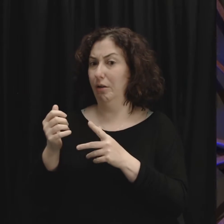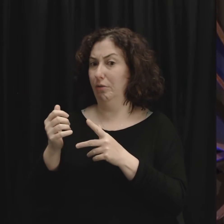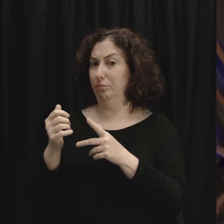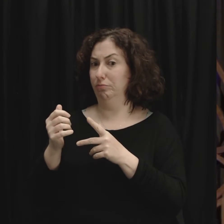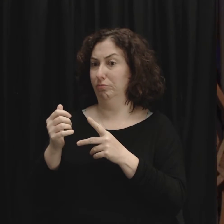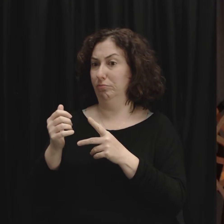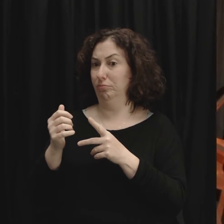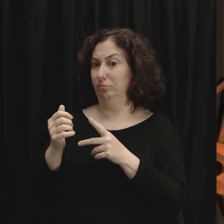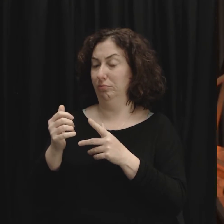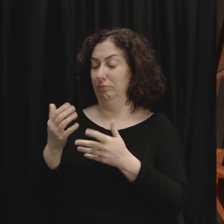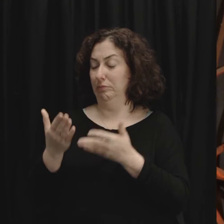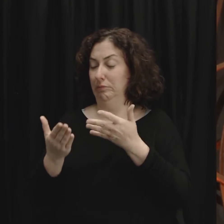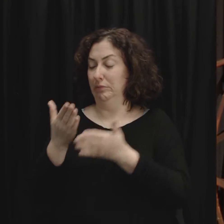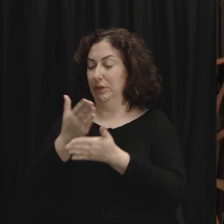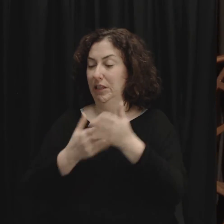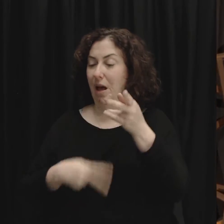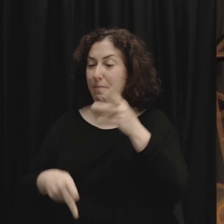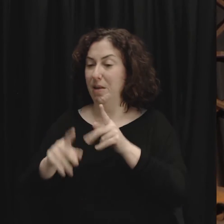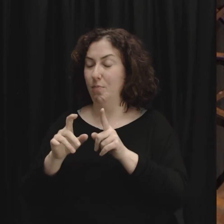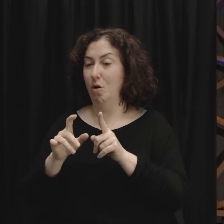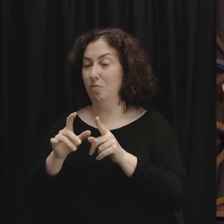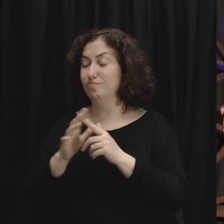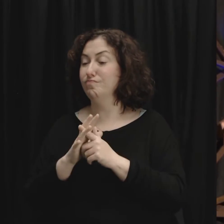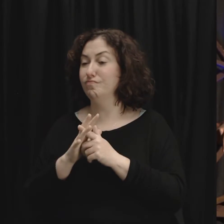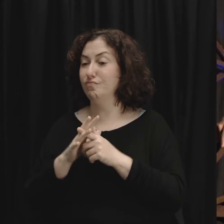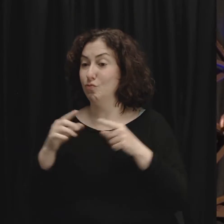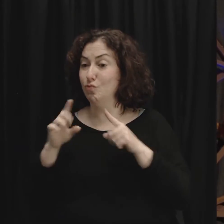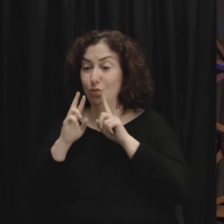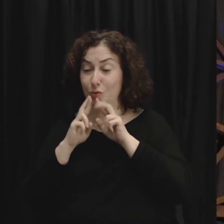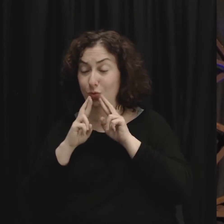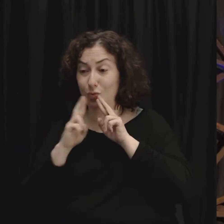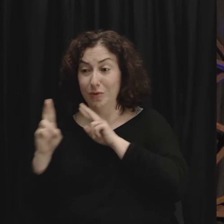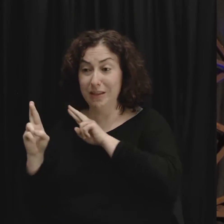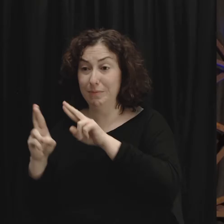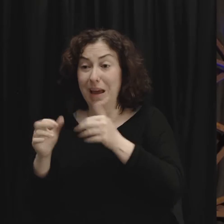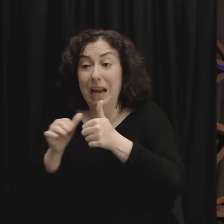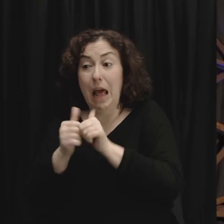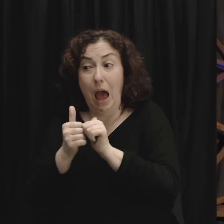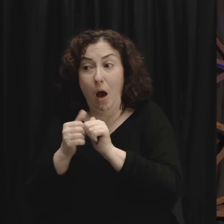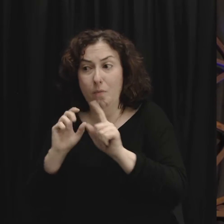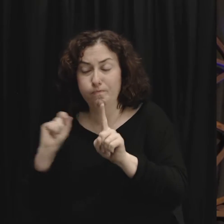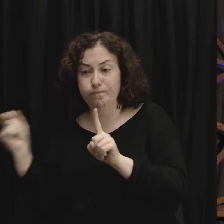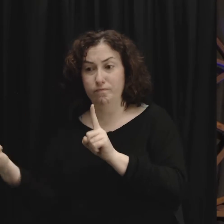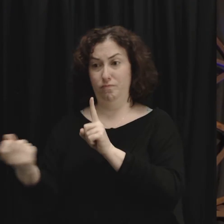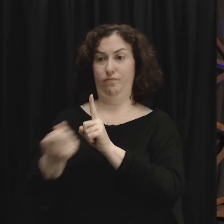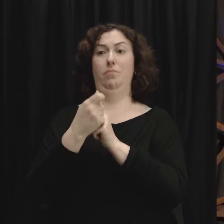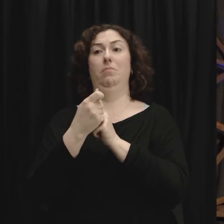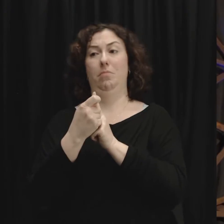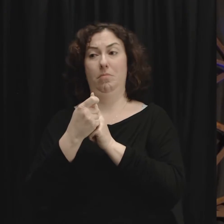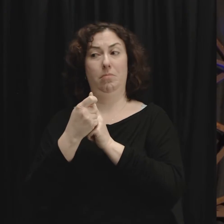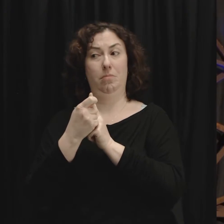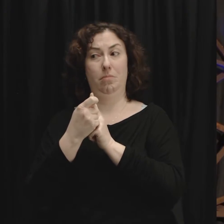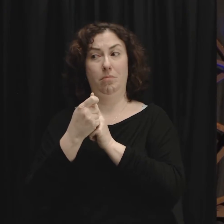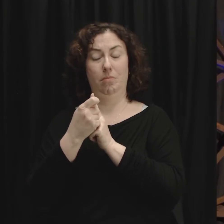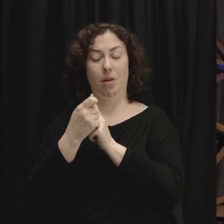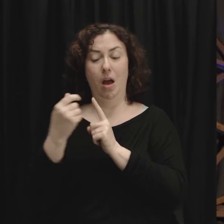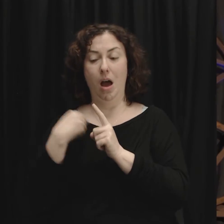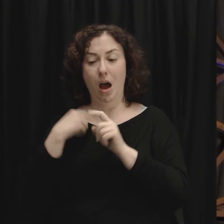retaliating. Well, you did this to me so I'm going to do this to you. And we could keep going with that list but what I want you to recognize is none of